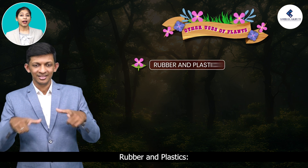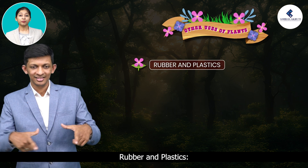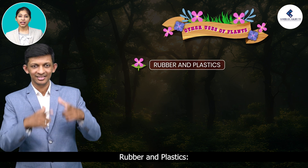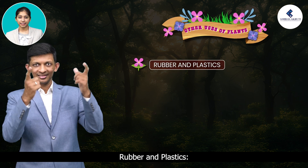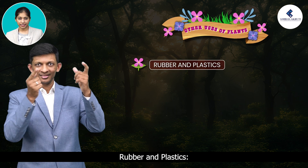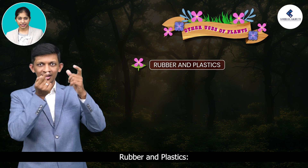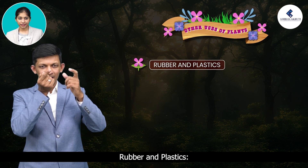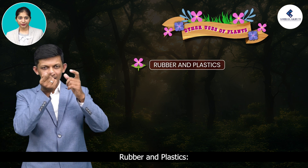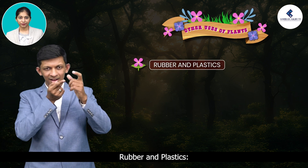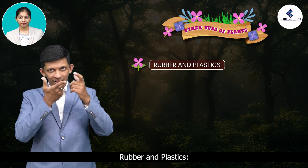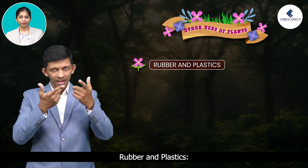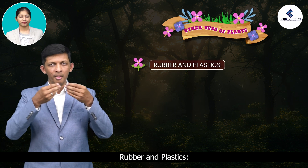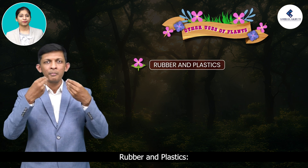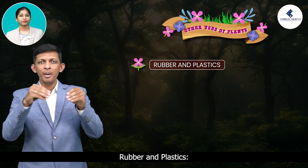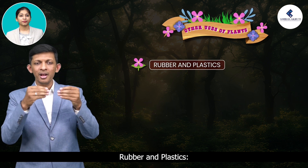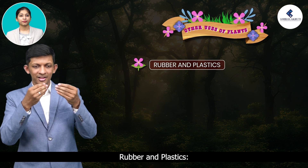Rubber and plastics.